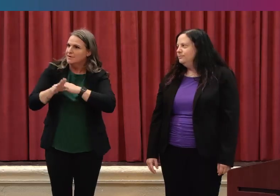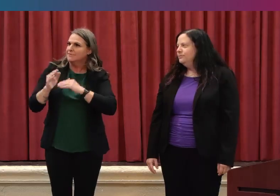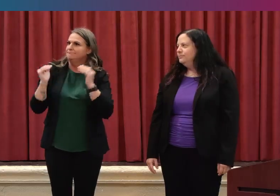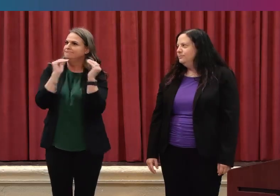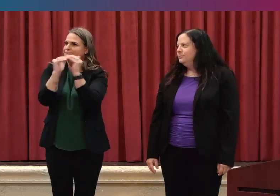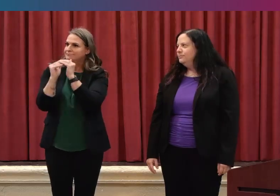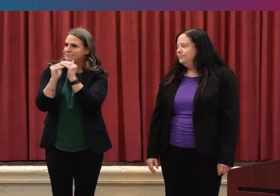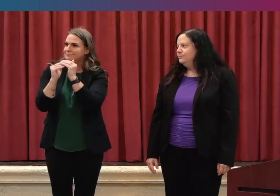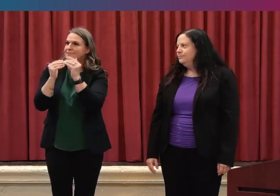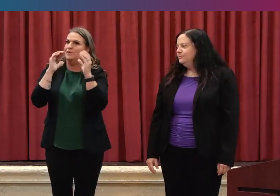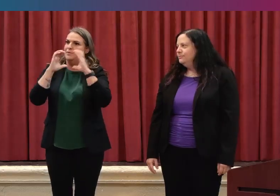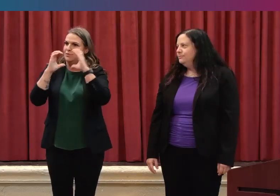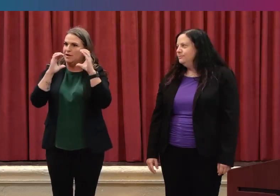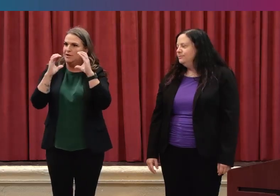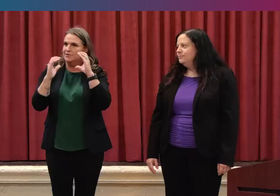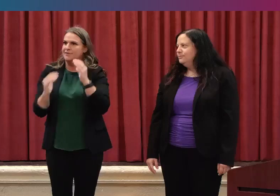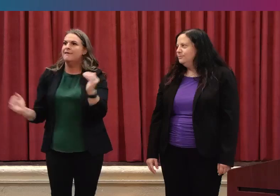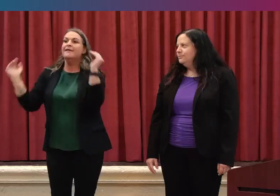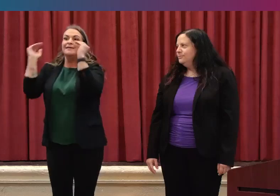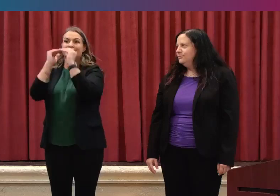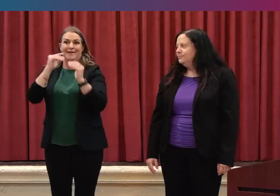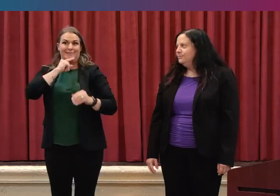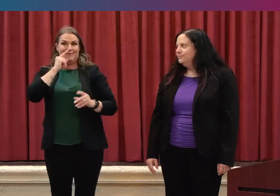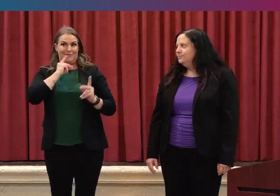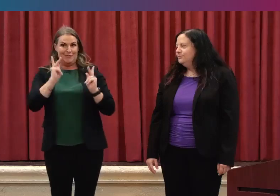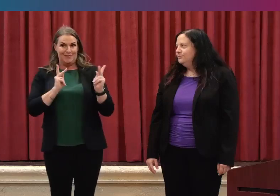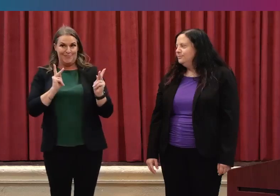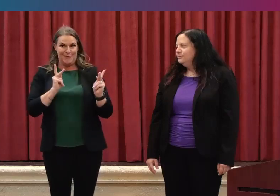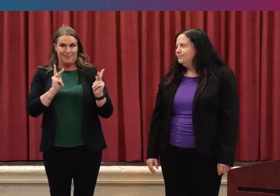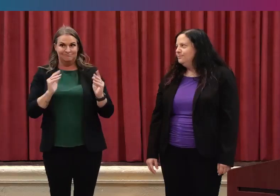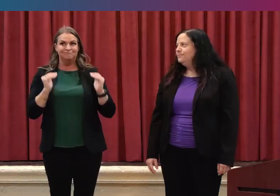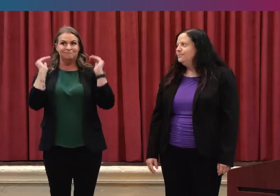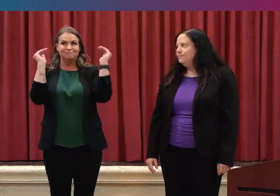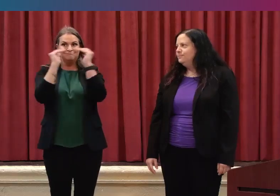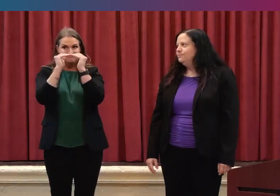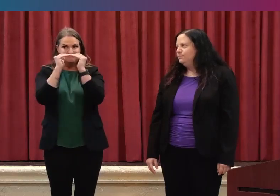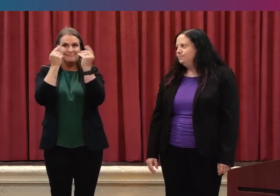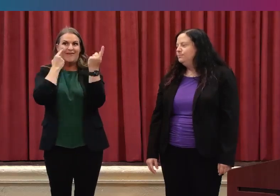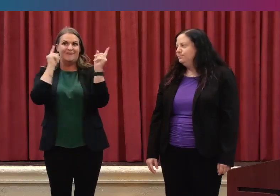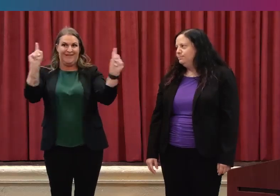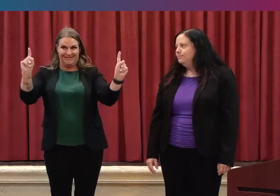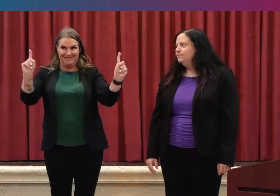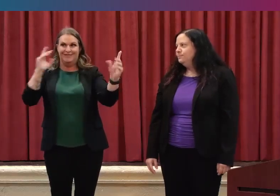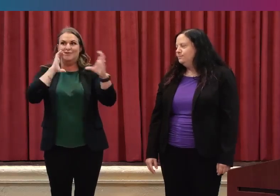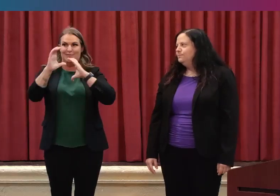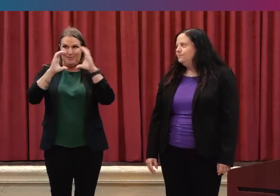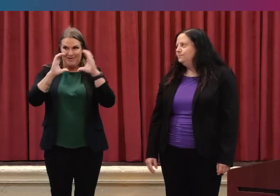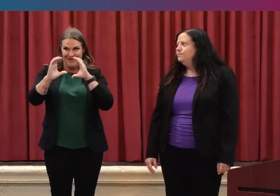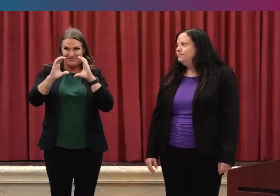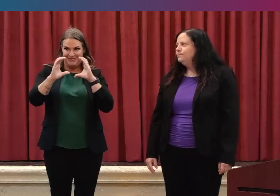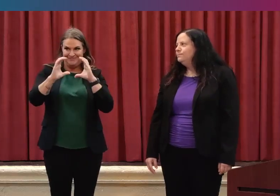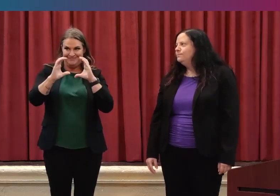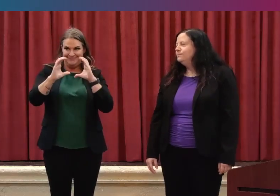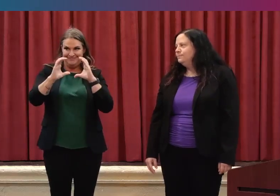rights to accessibility, to communication with non-deaf